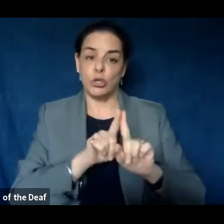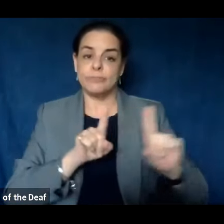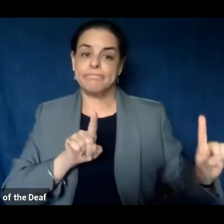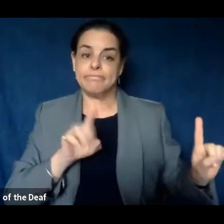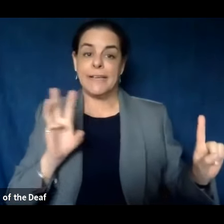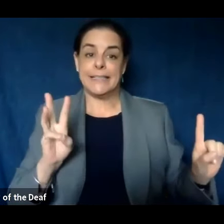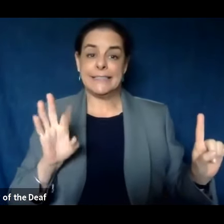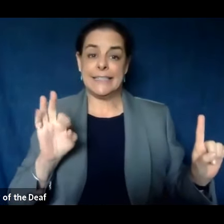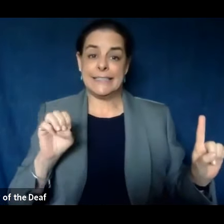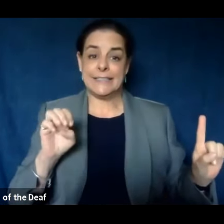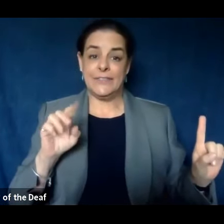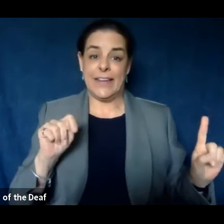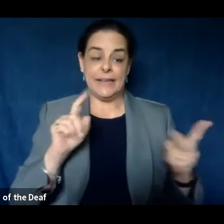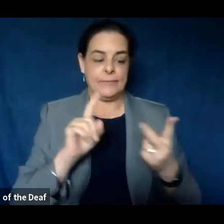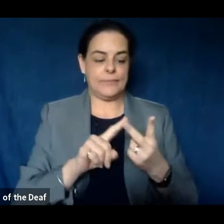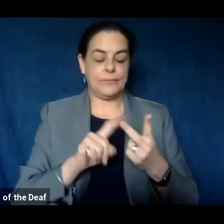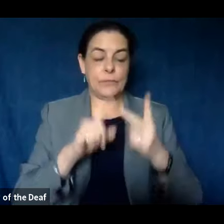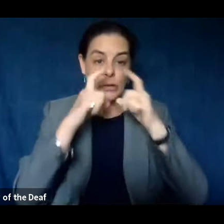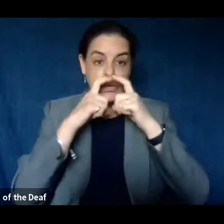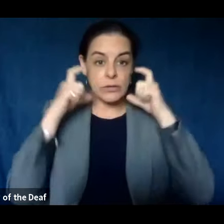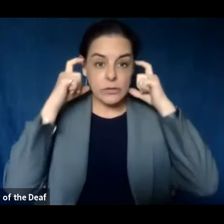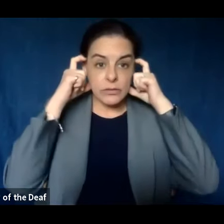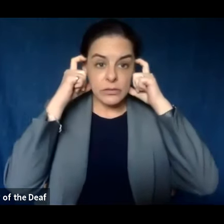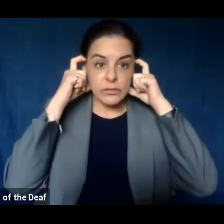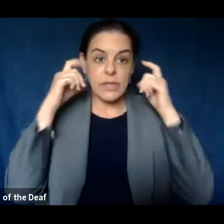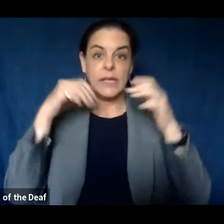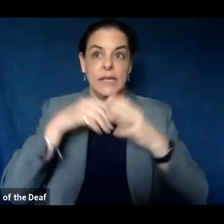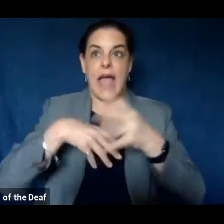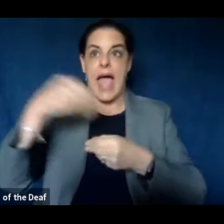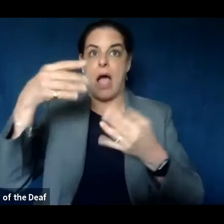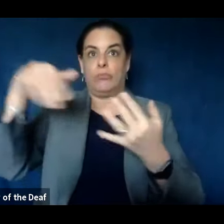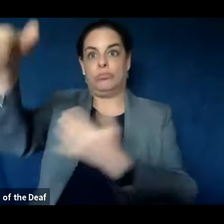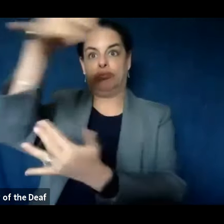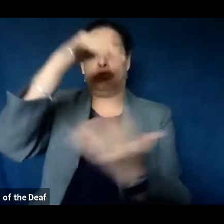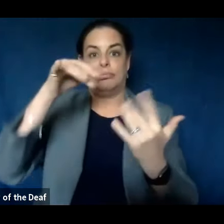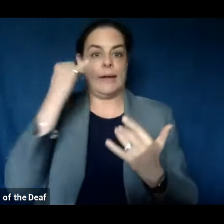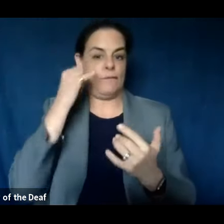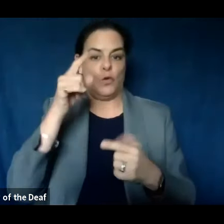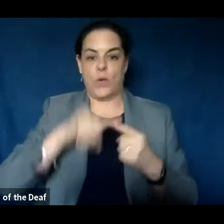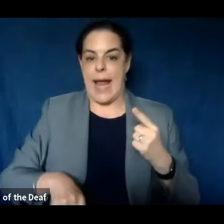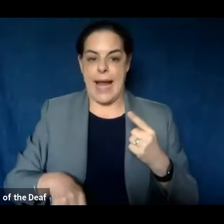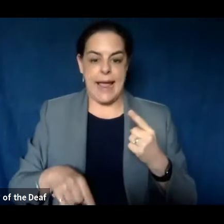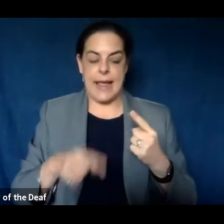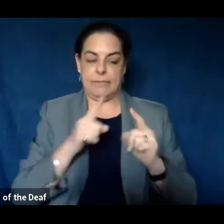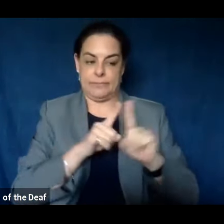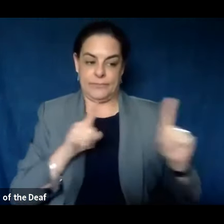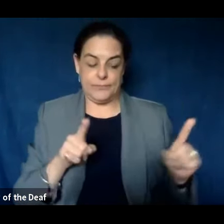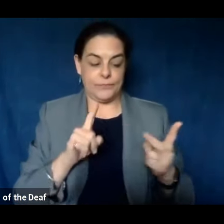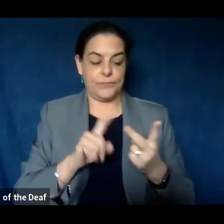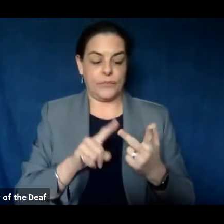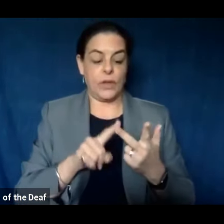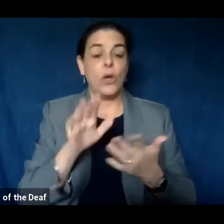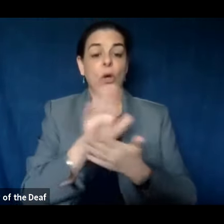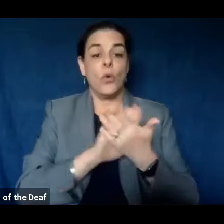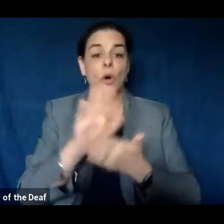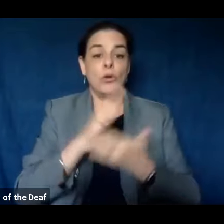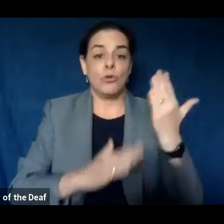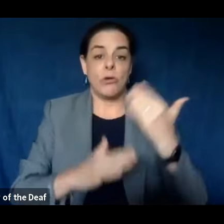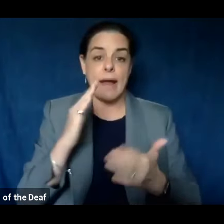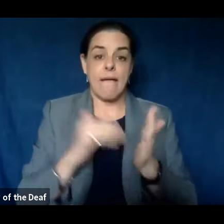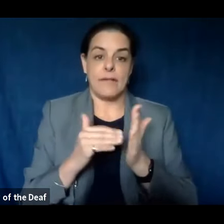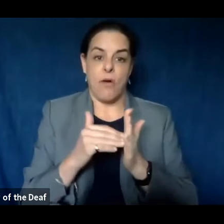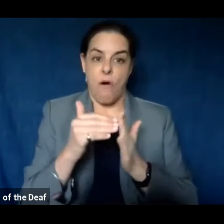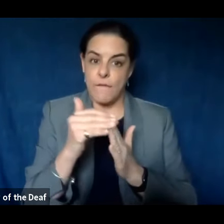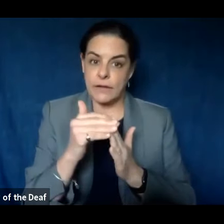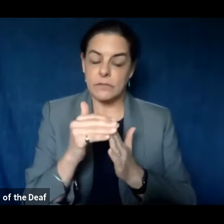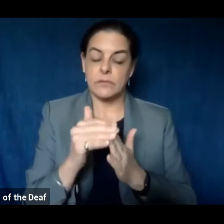Wear cloth covering in public if you can't practice social distancing. Wash your hands regularly and frequently. Clean